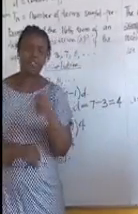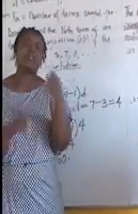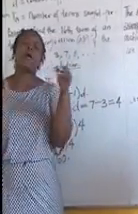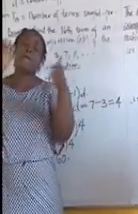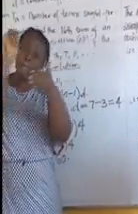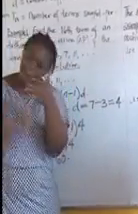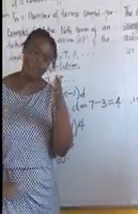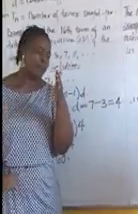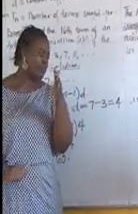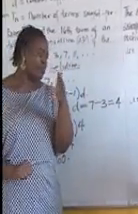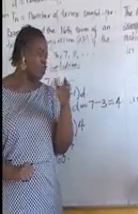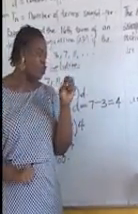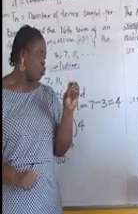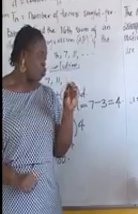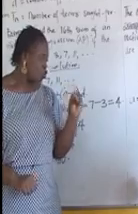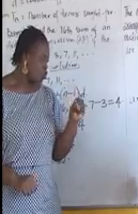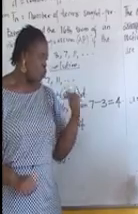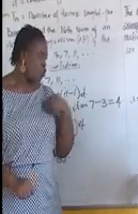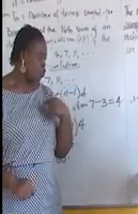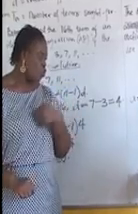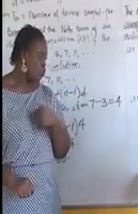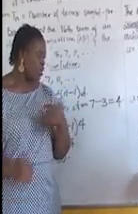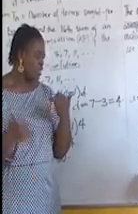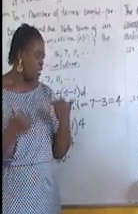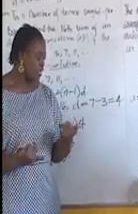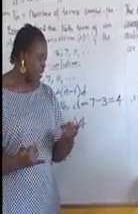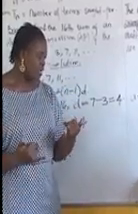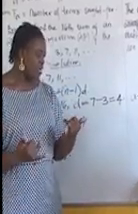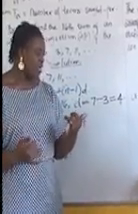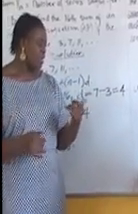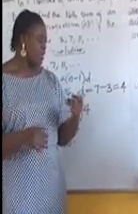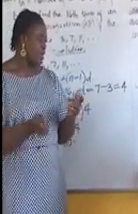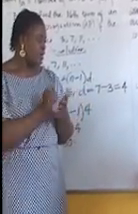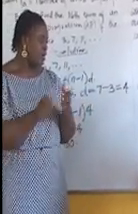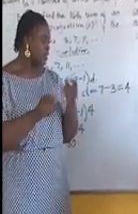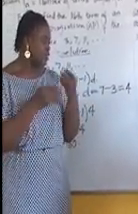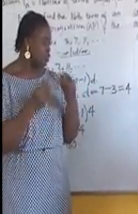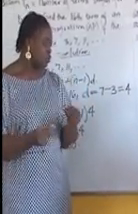So the plus has gone. So then we establish the 25th term.